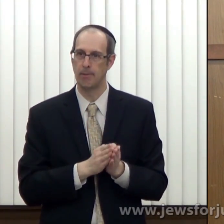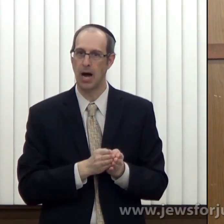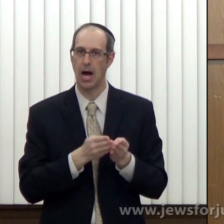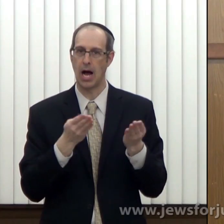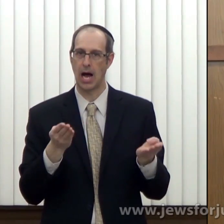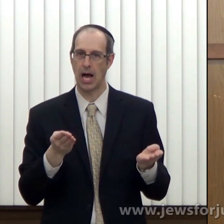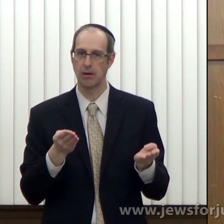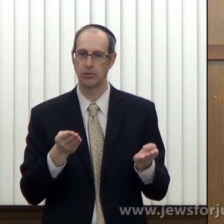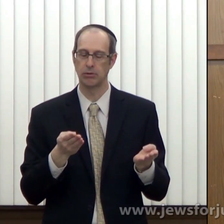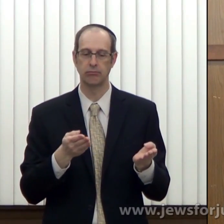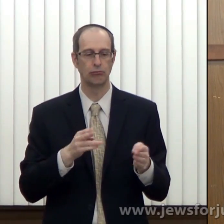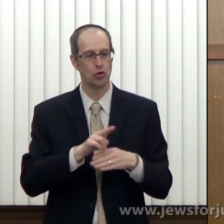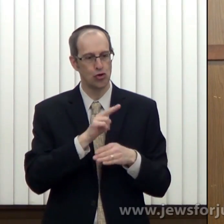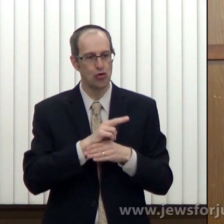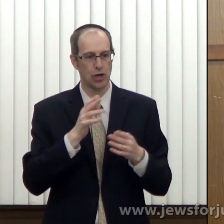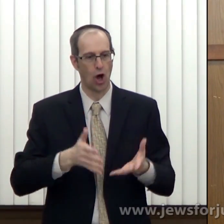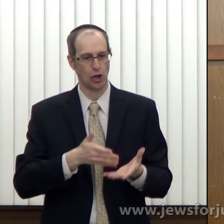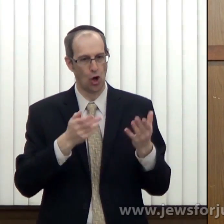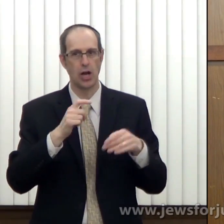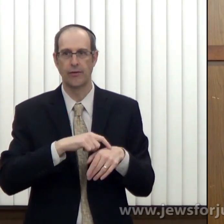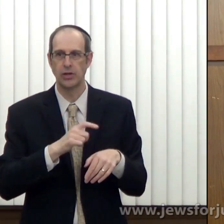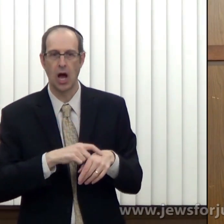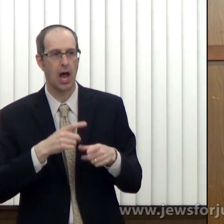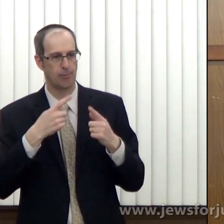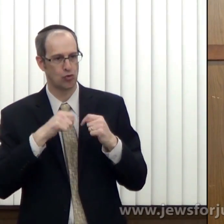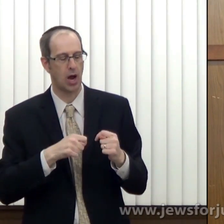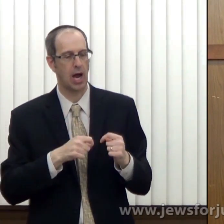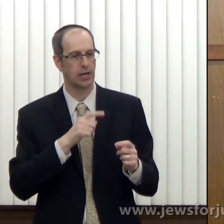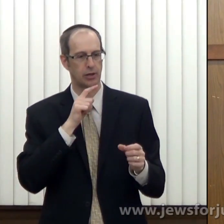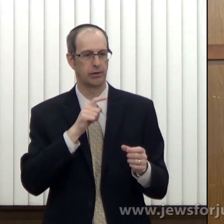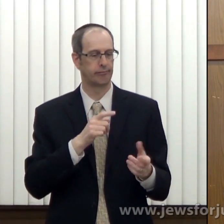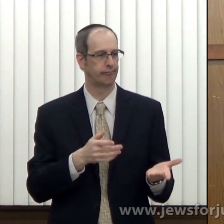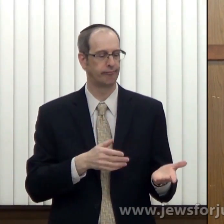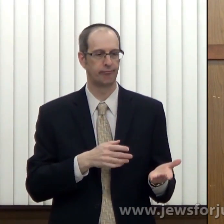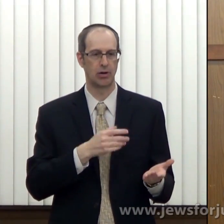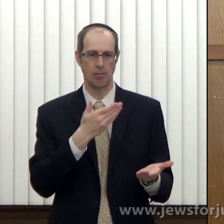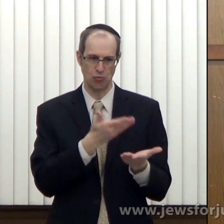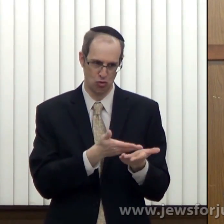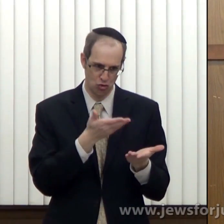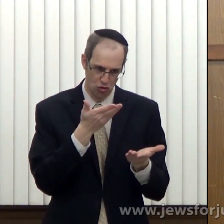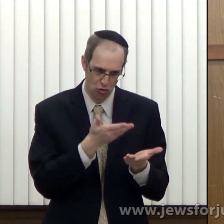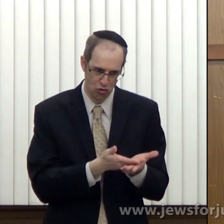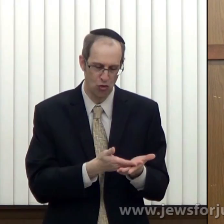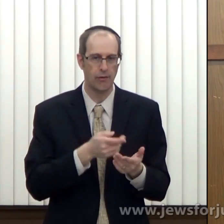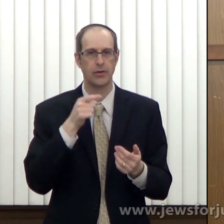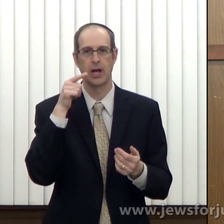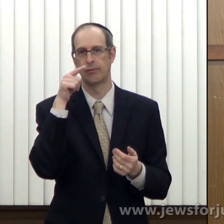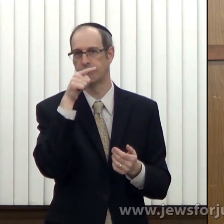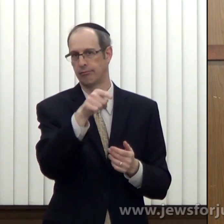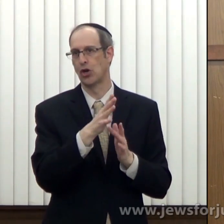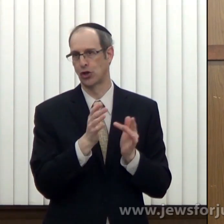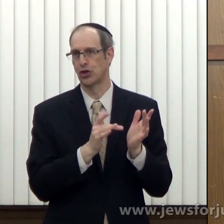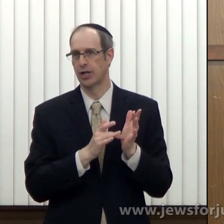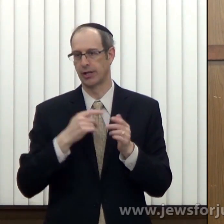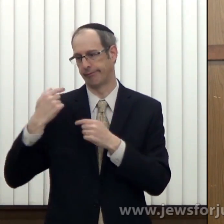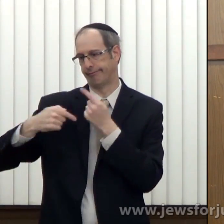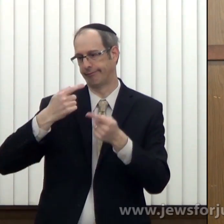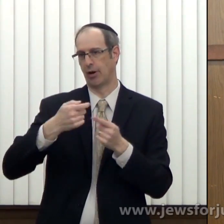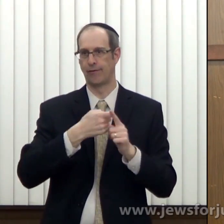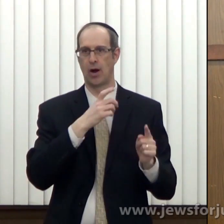a lot of time trying to substantiate, trying to prove that Jesus was a descendant of